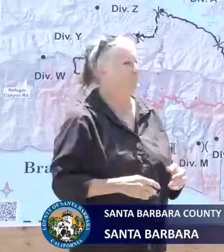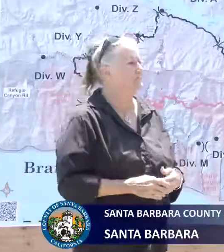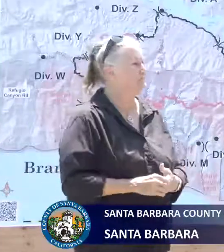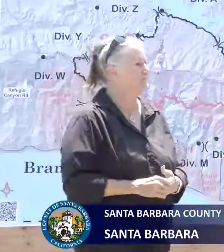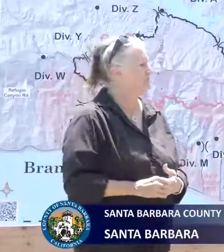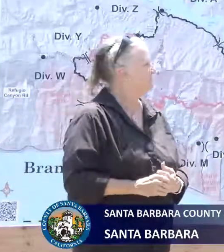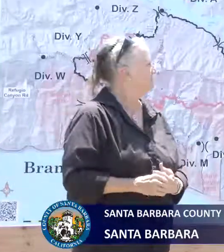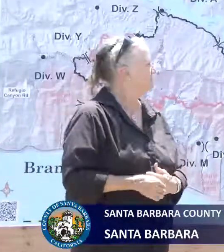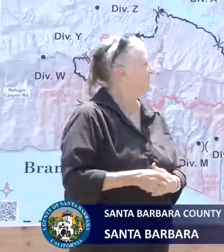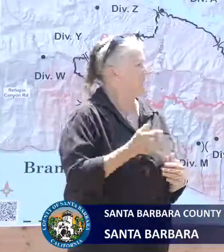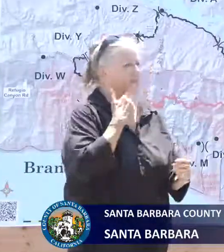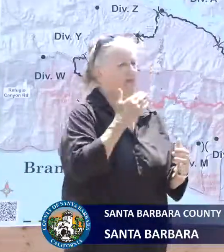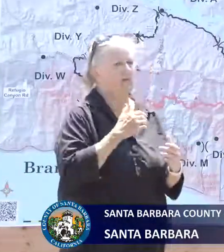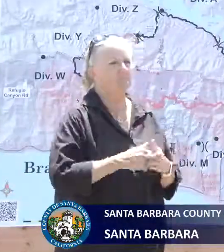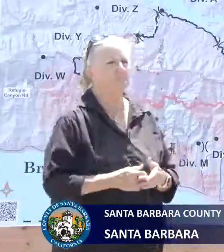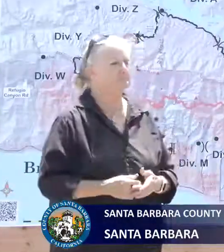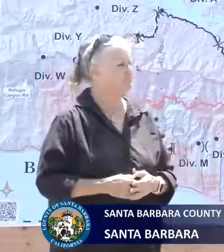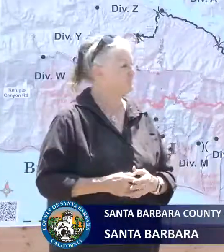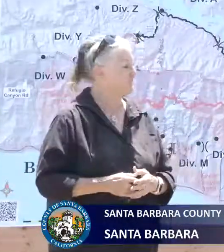Thank you, Mark.